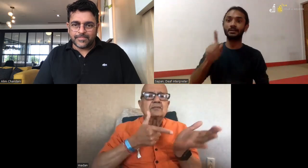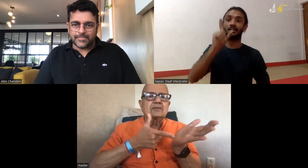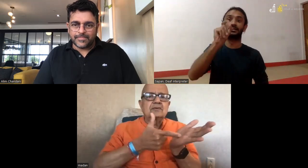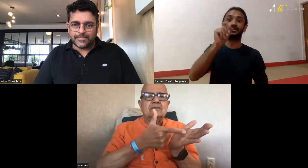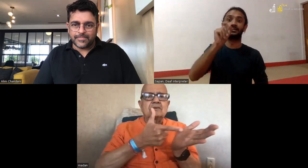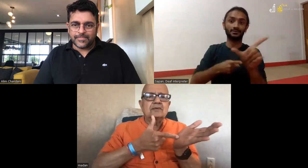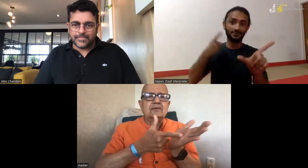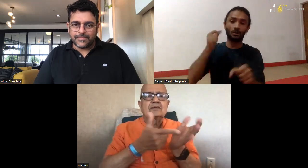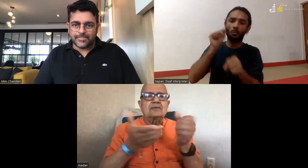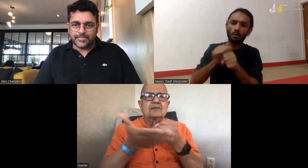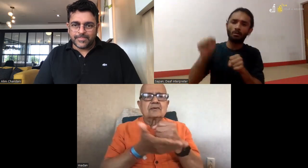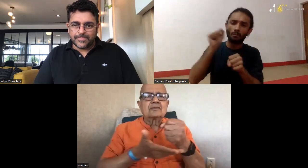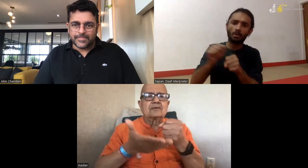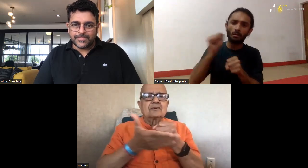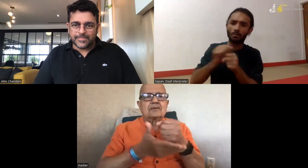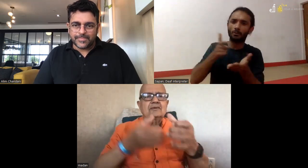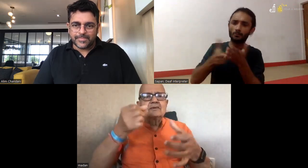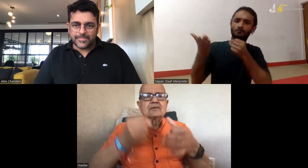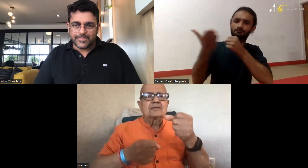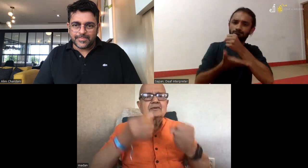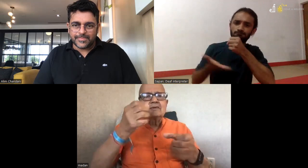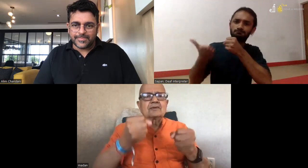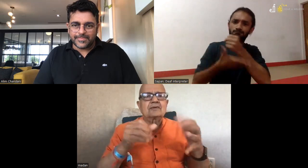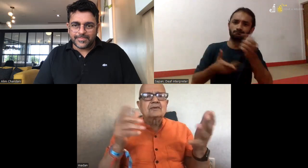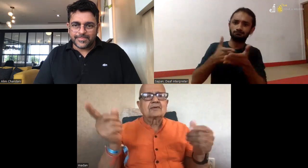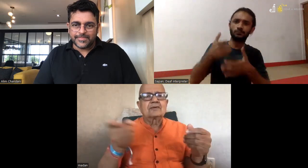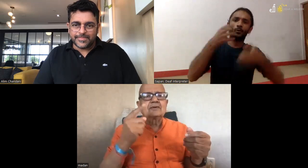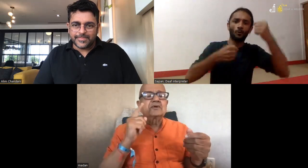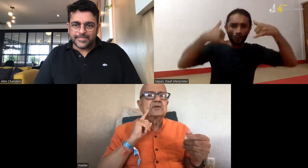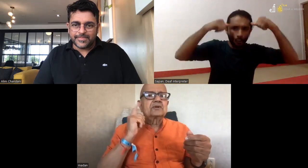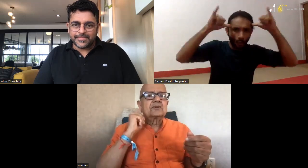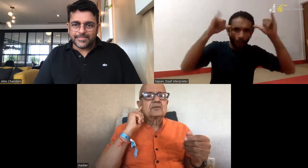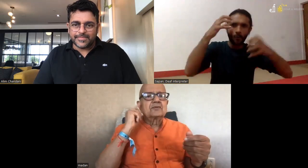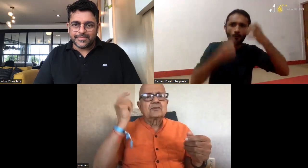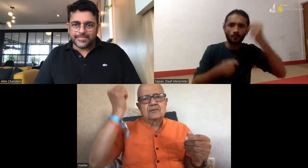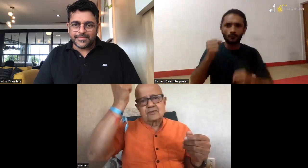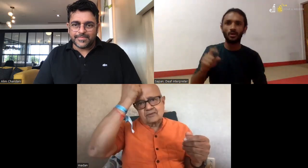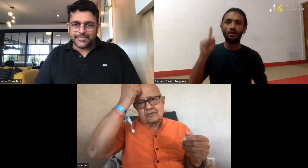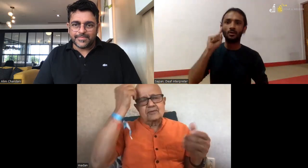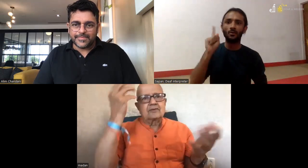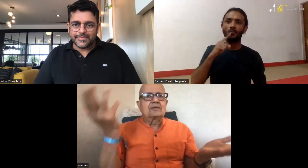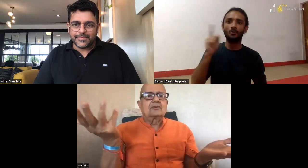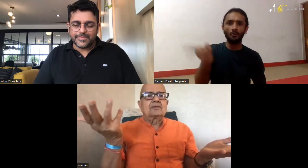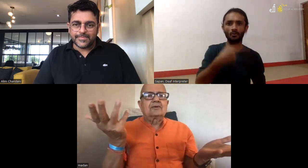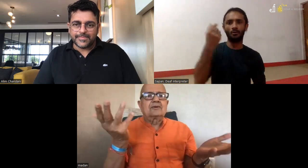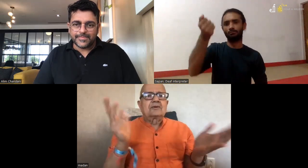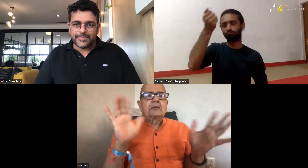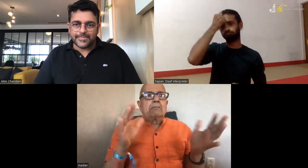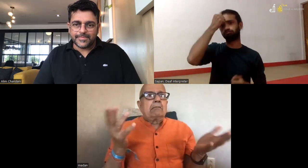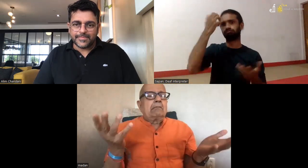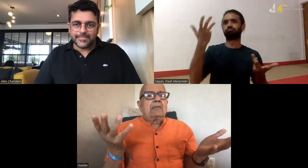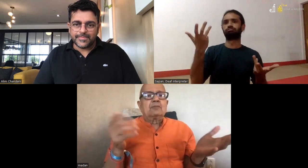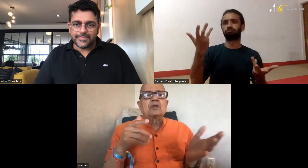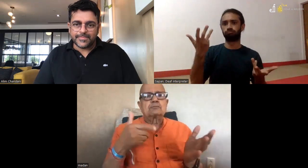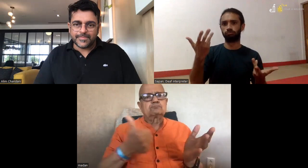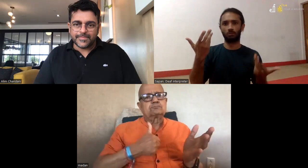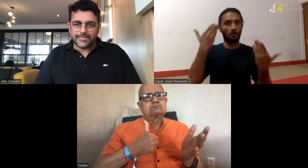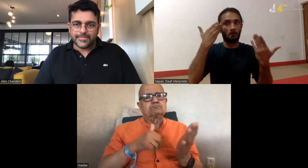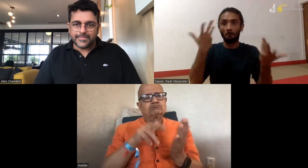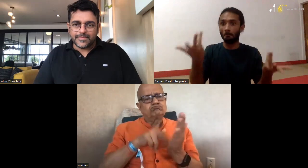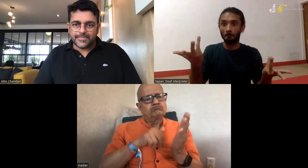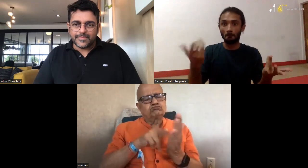happened. I was in the village for 10 years and I was working there in the village with the cows and with the